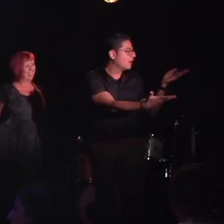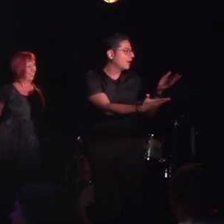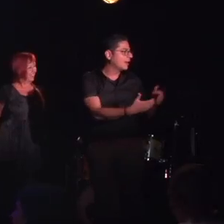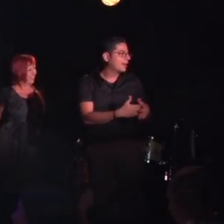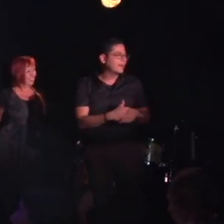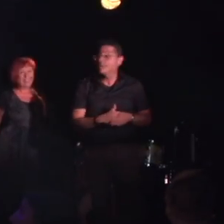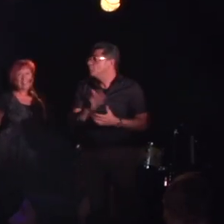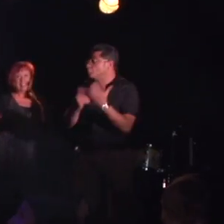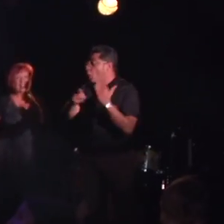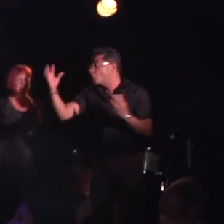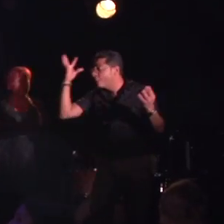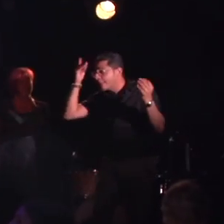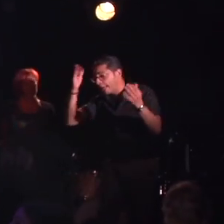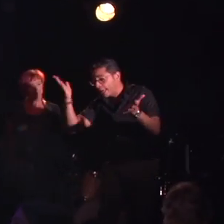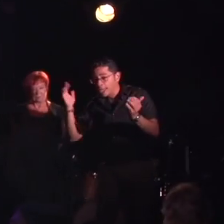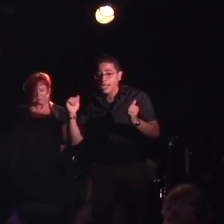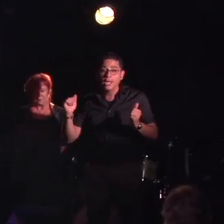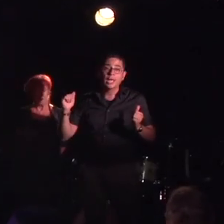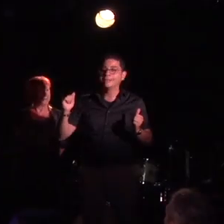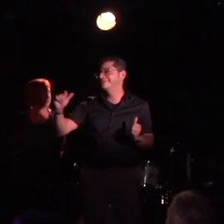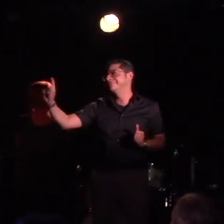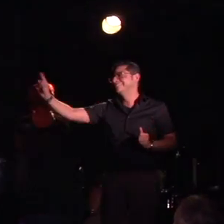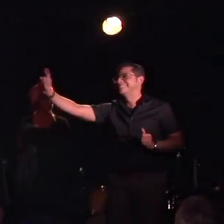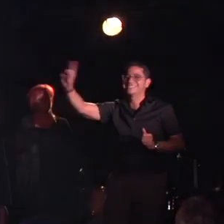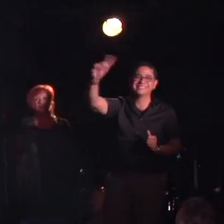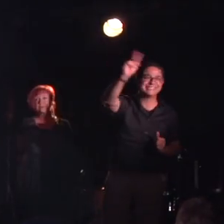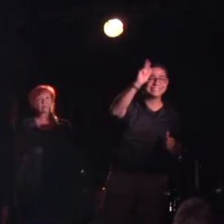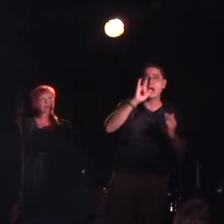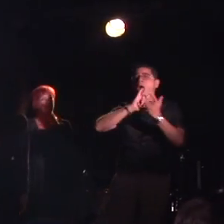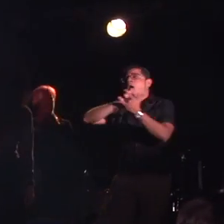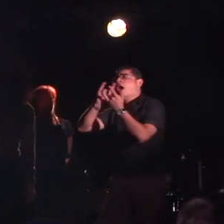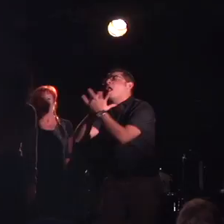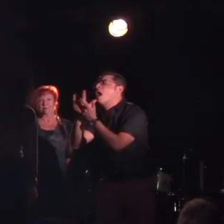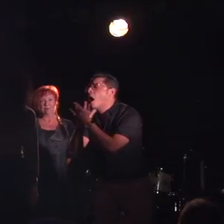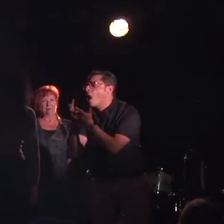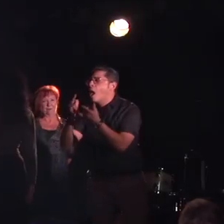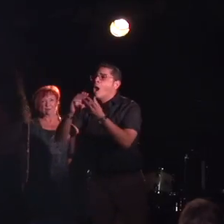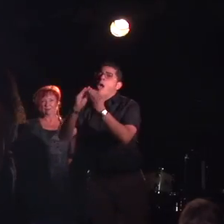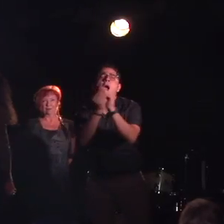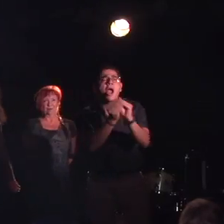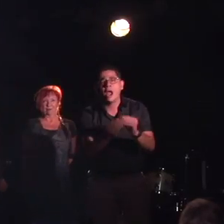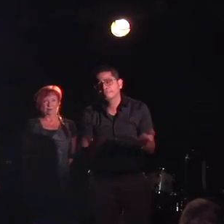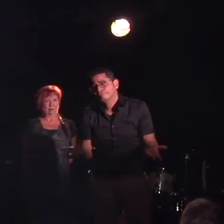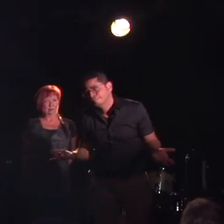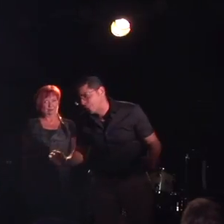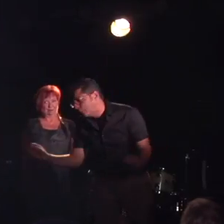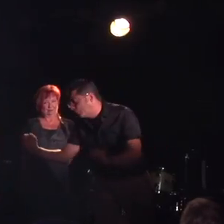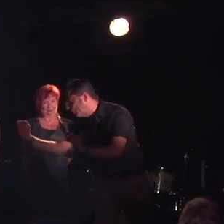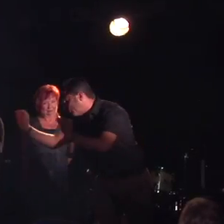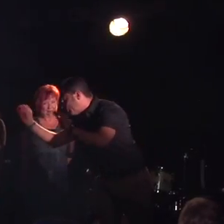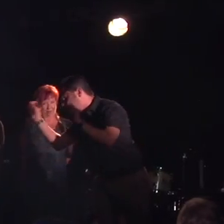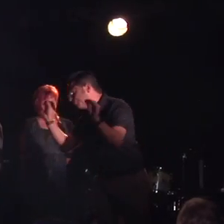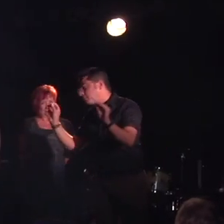Now, I know what some of you are thinking, but no. No romance, no wet kisses, though I'm not ruling